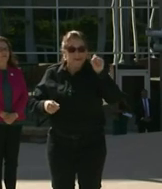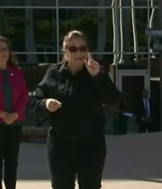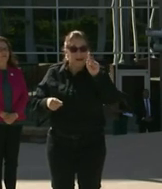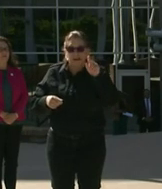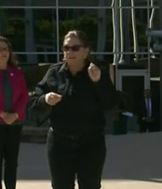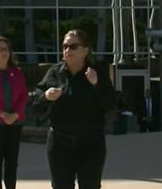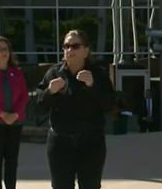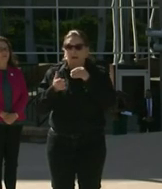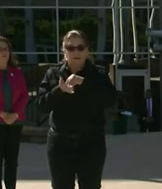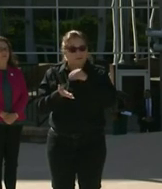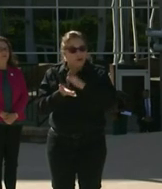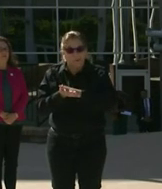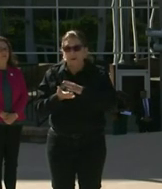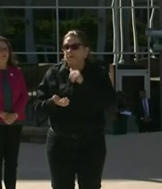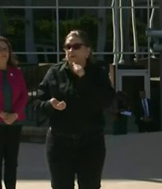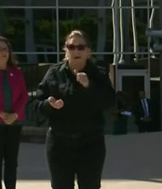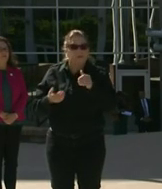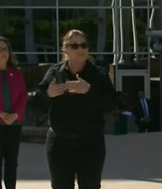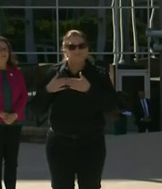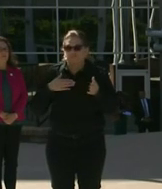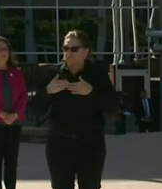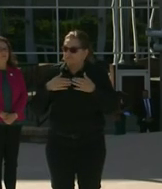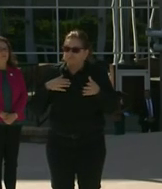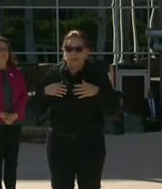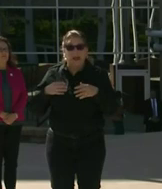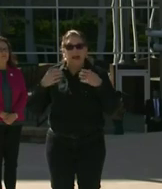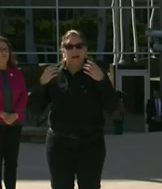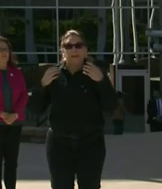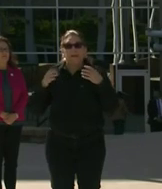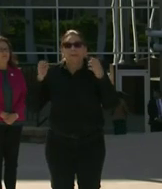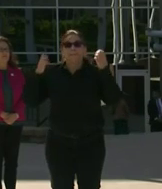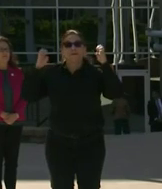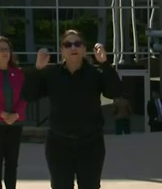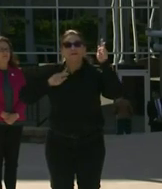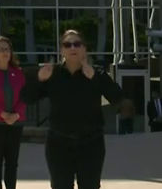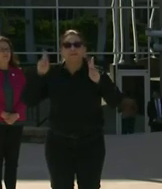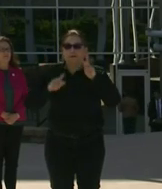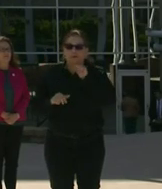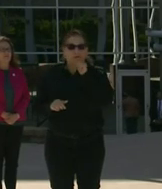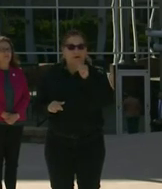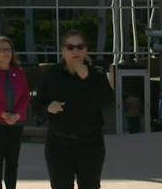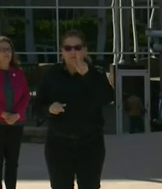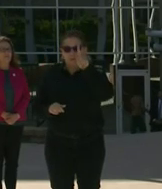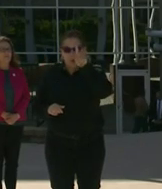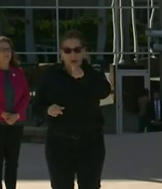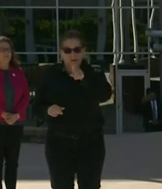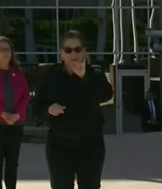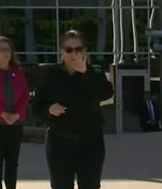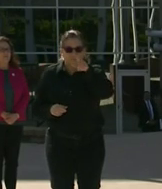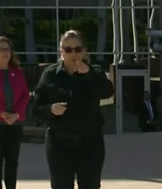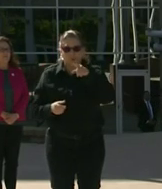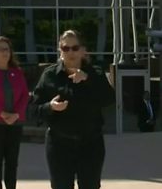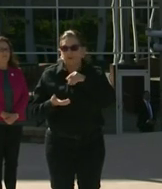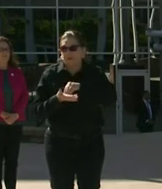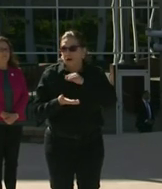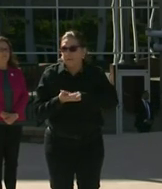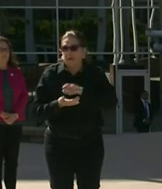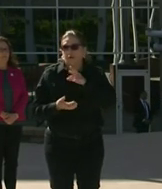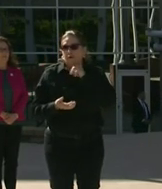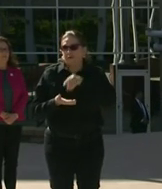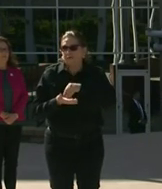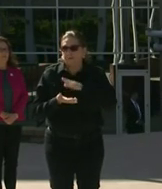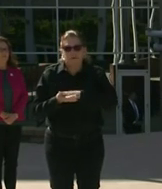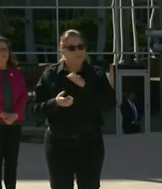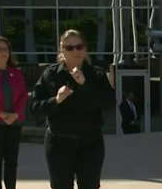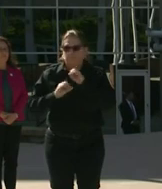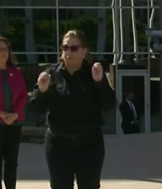will not be asking you about your immigration status. Now, to talk more specifically about how we're working to keep our Latino and immigrant